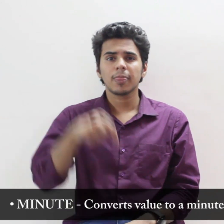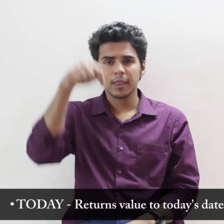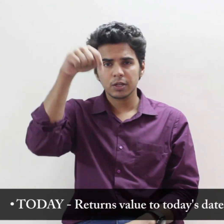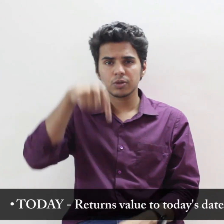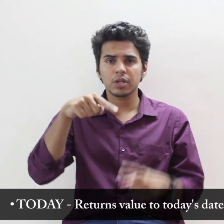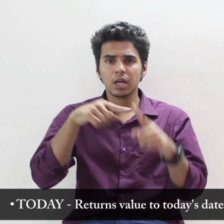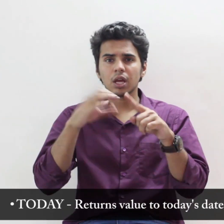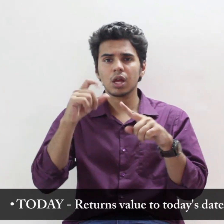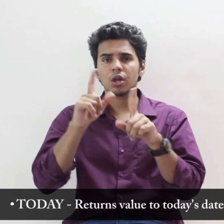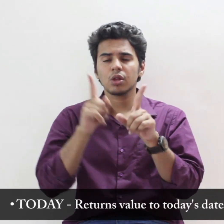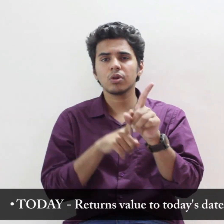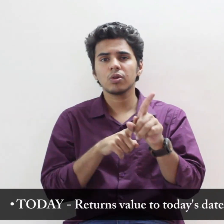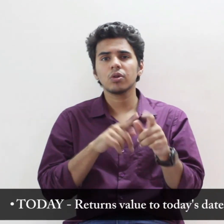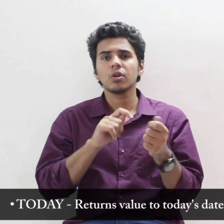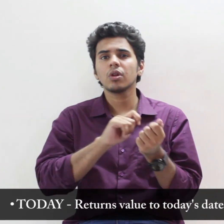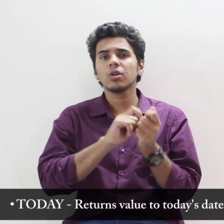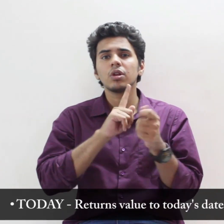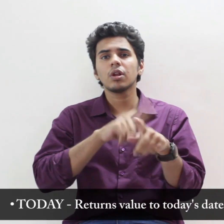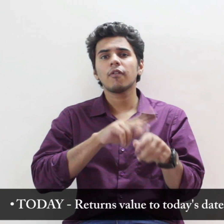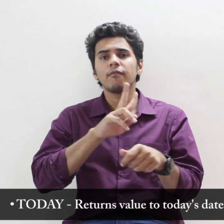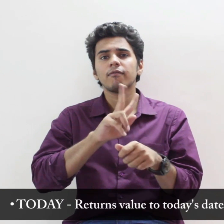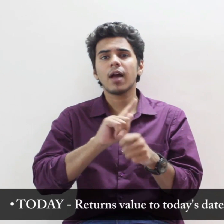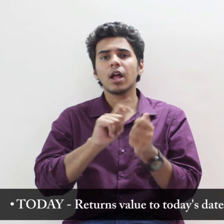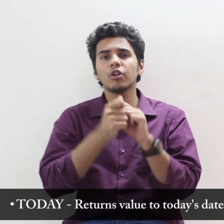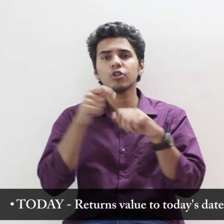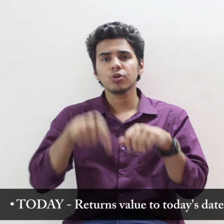Today returns value to today's date.